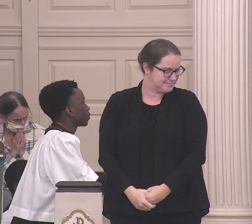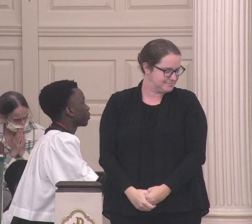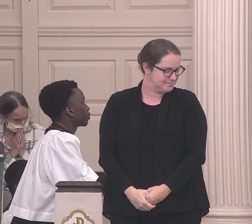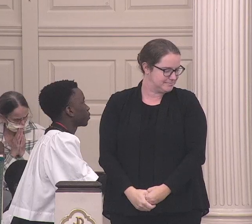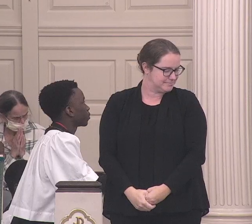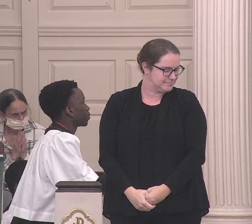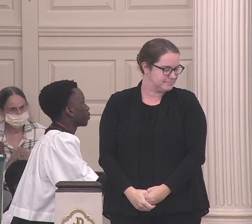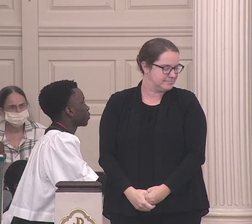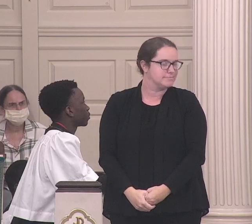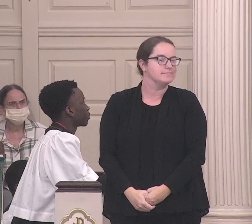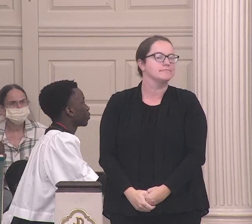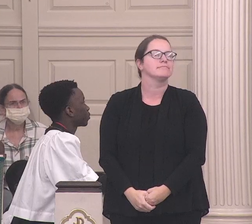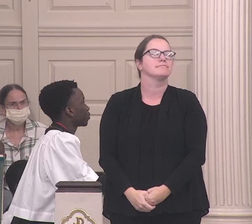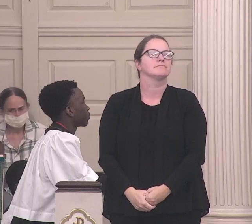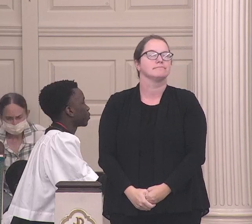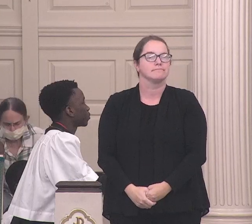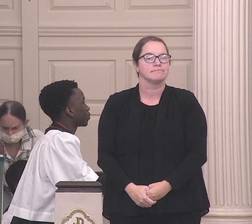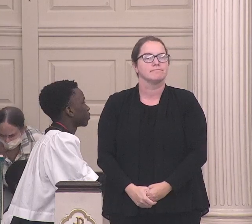Amen.